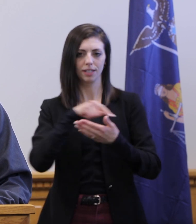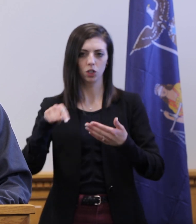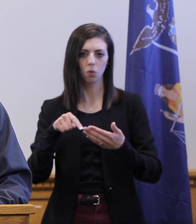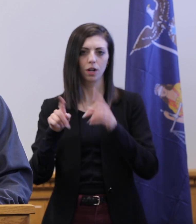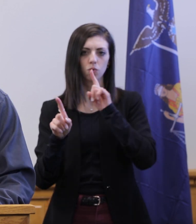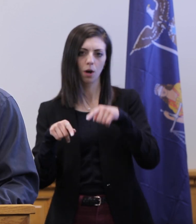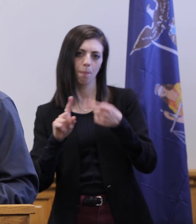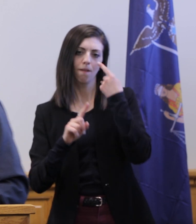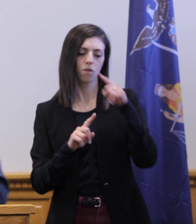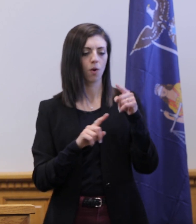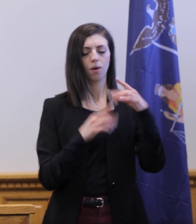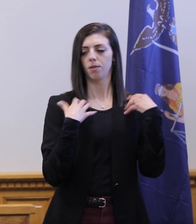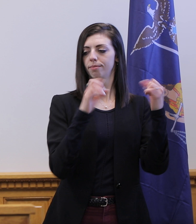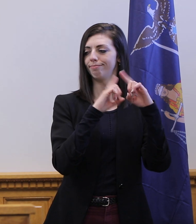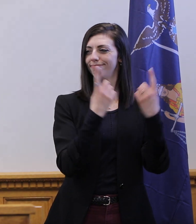Health Department.